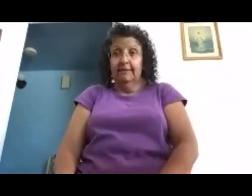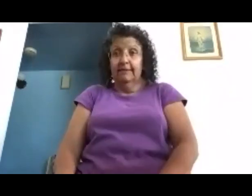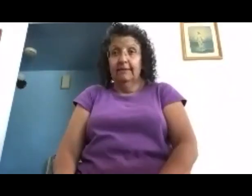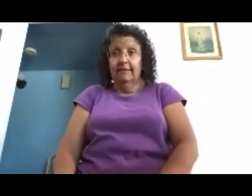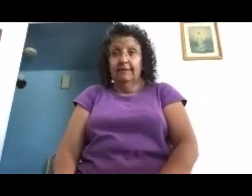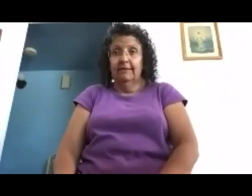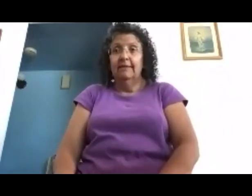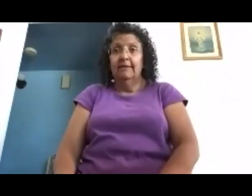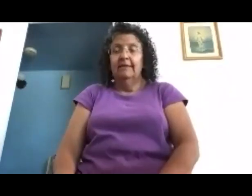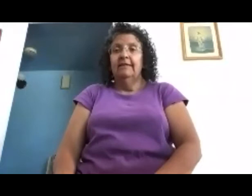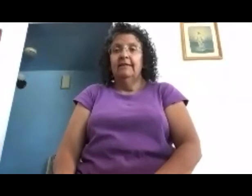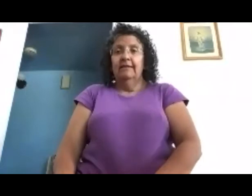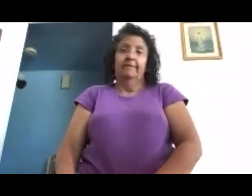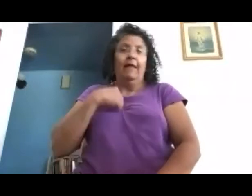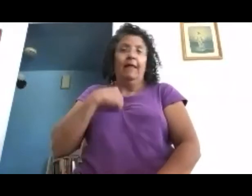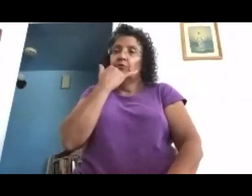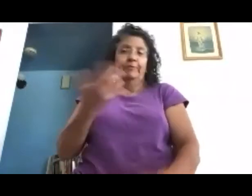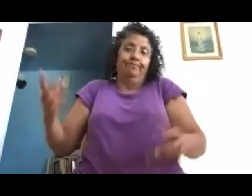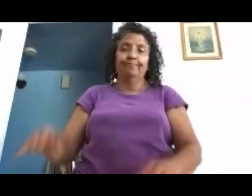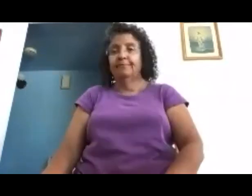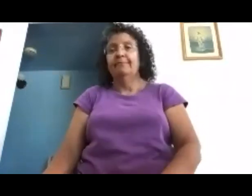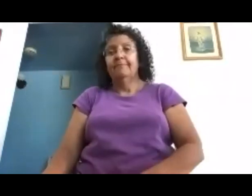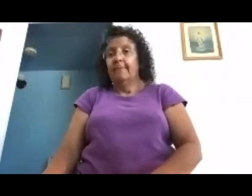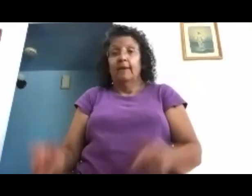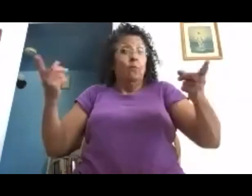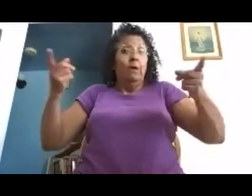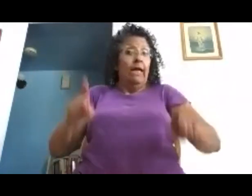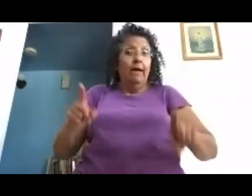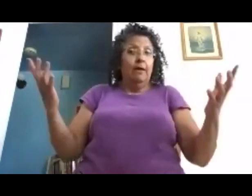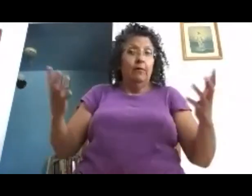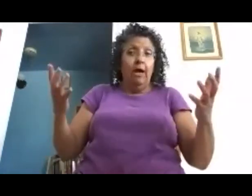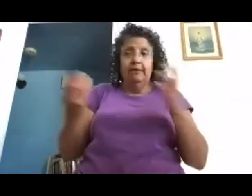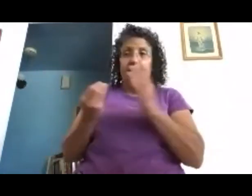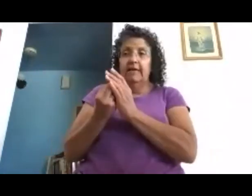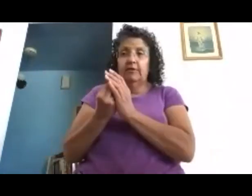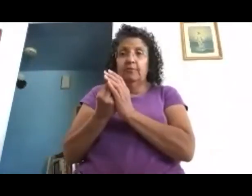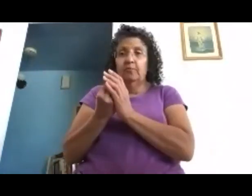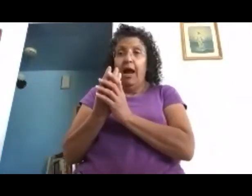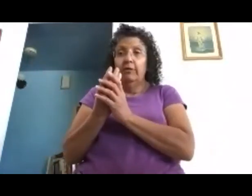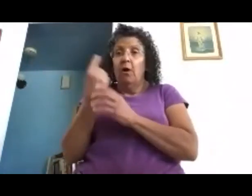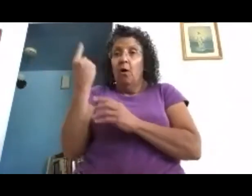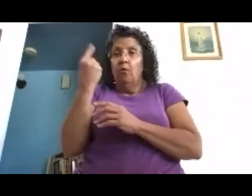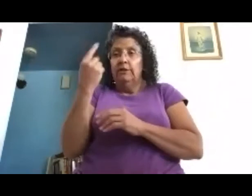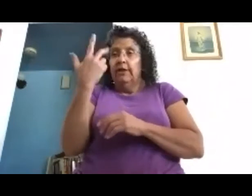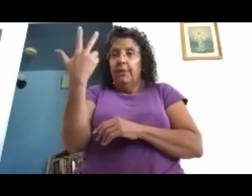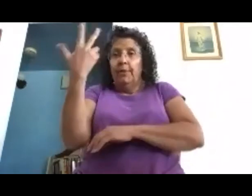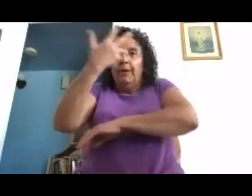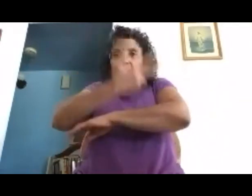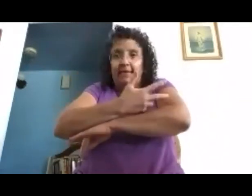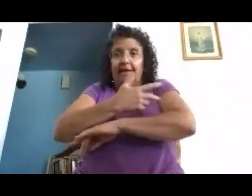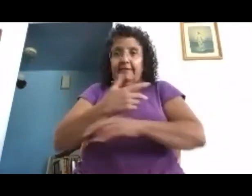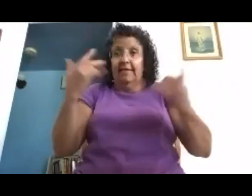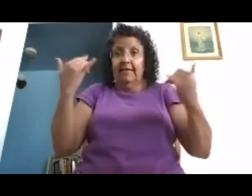I was wrong. It turns out they sprouted after only 3 days. So now they've